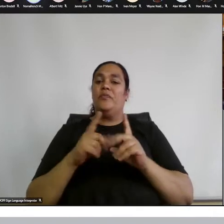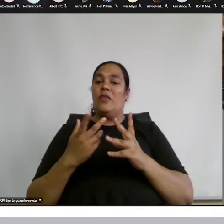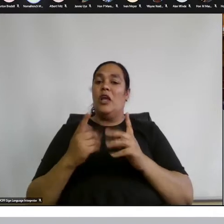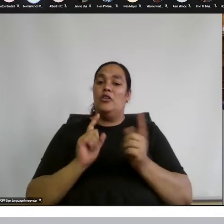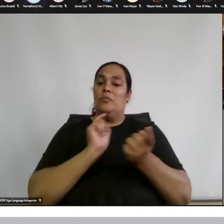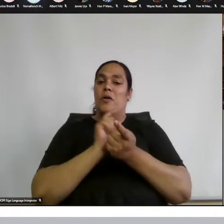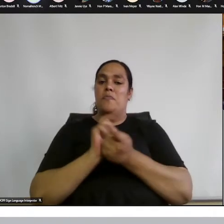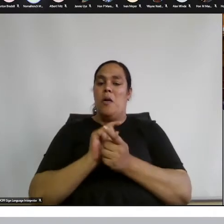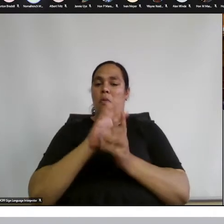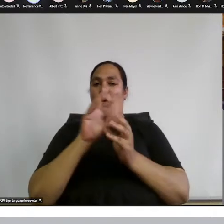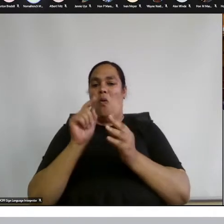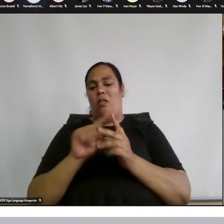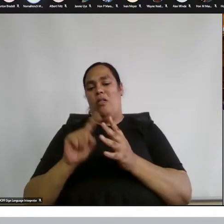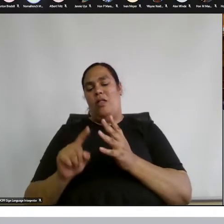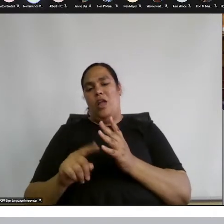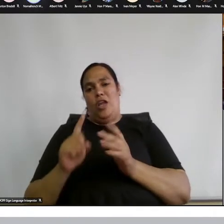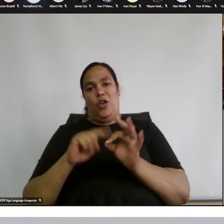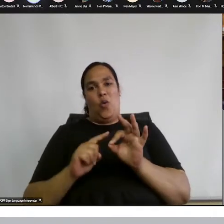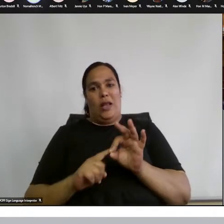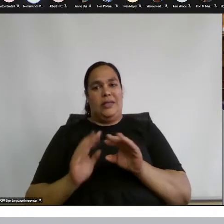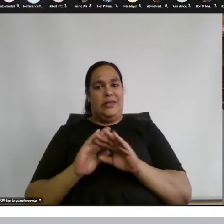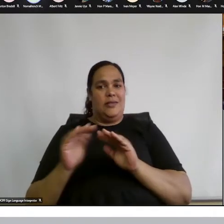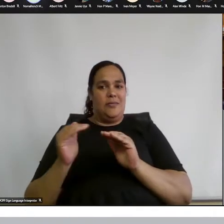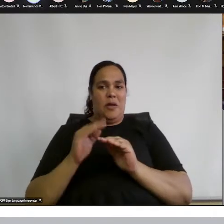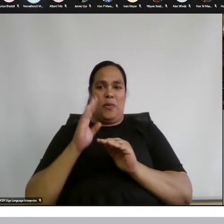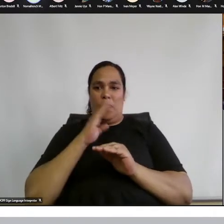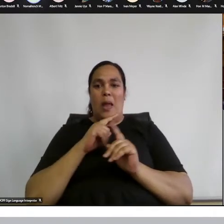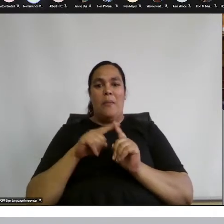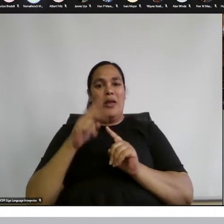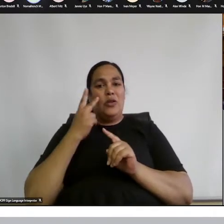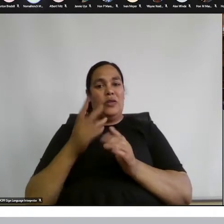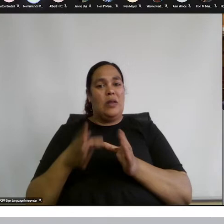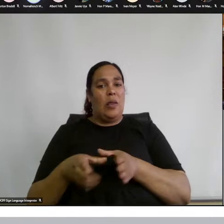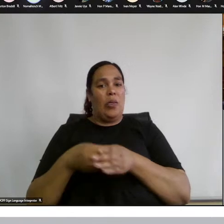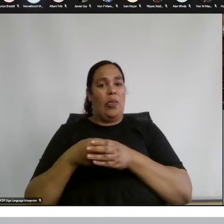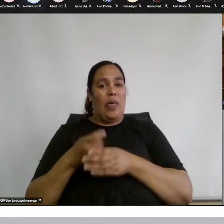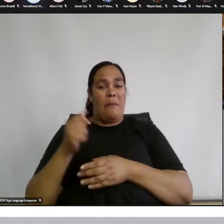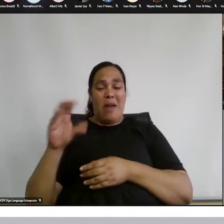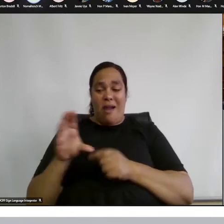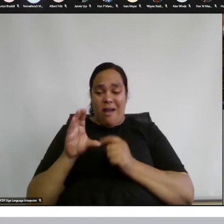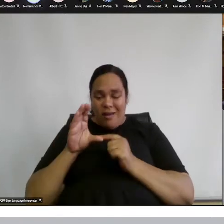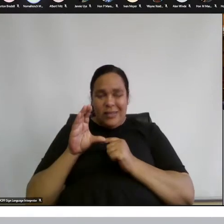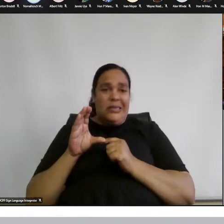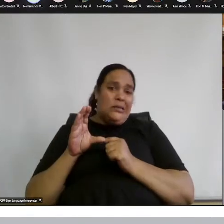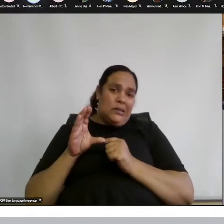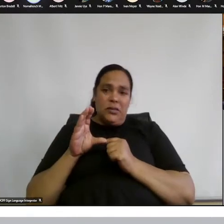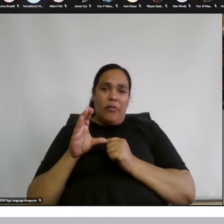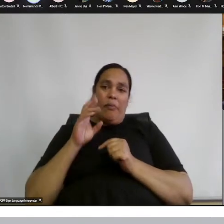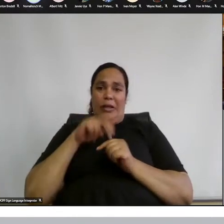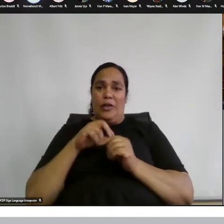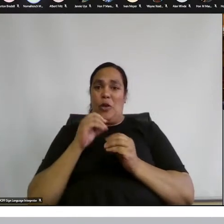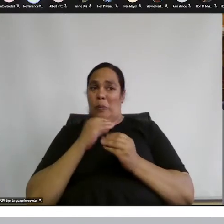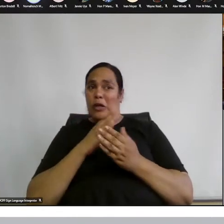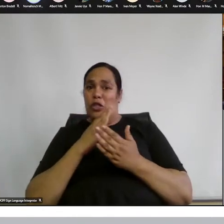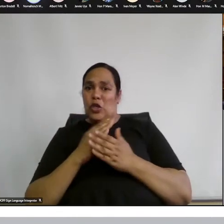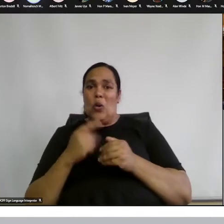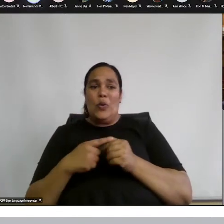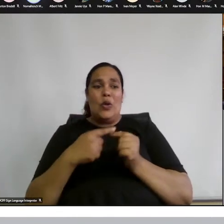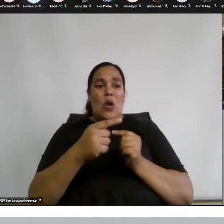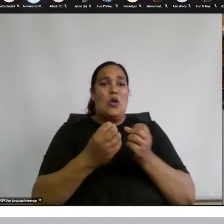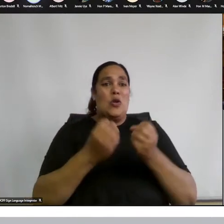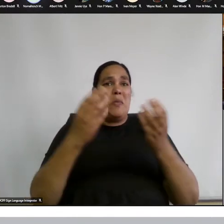address all those inequalities. Hence, we'll find that with the smaller money that we have to ensure that we reach out to as many